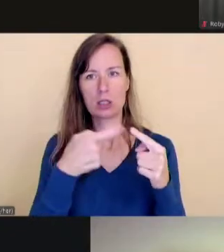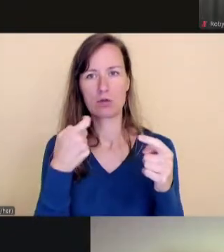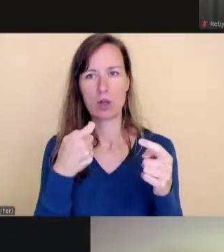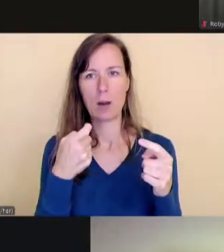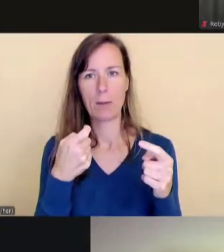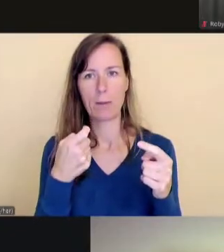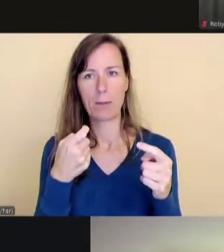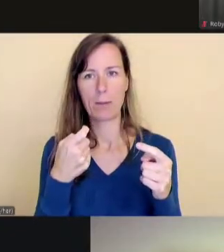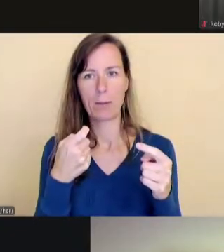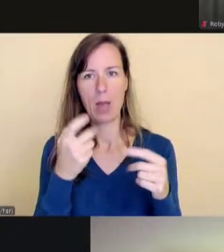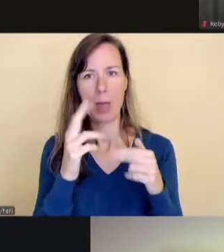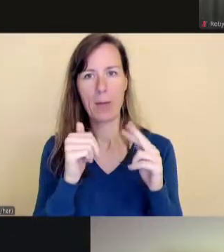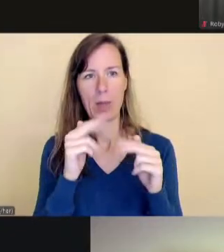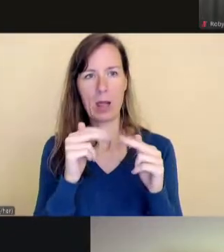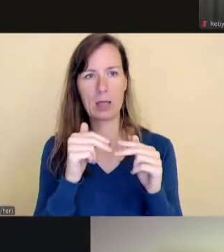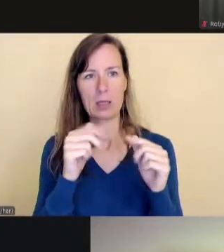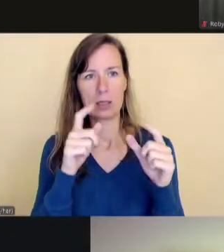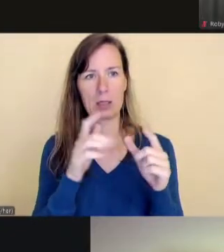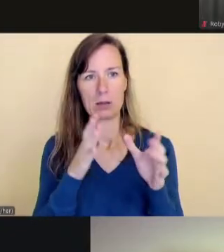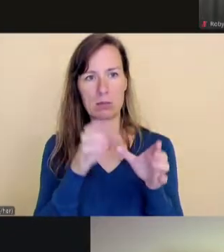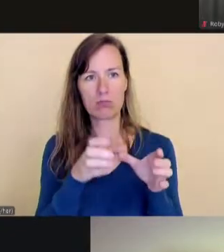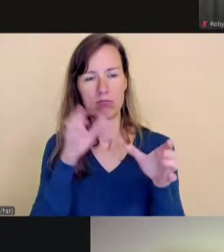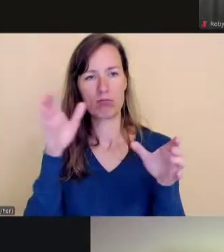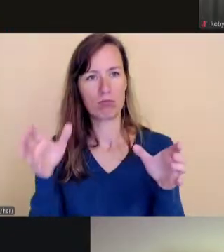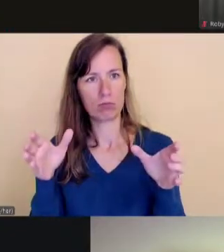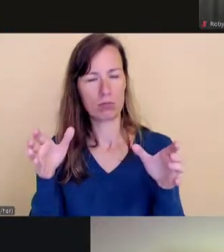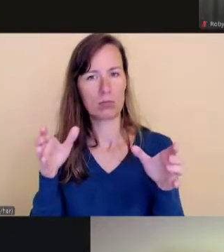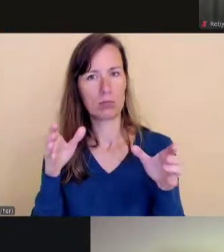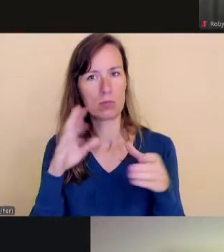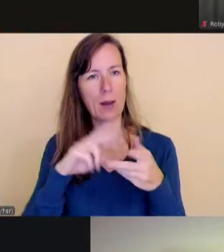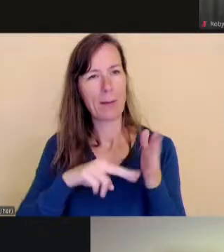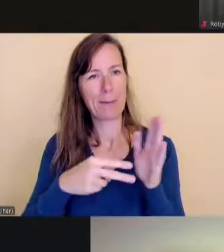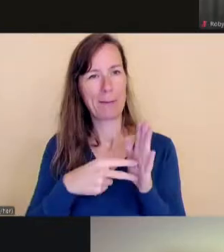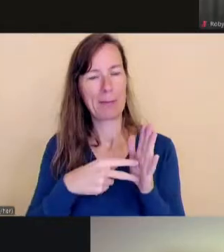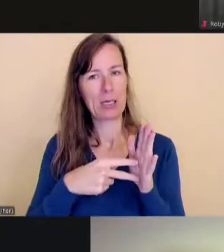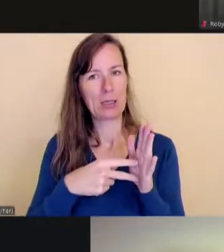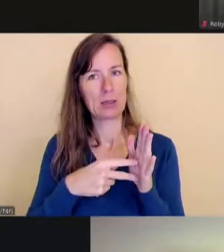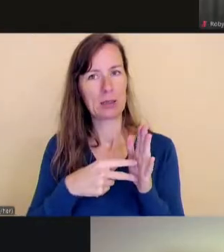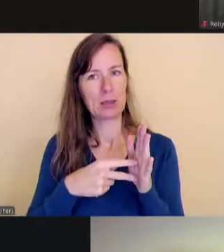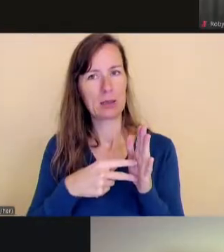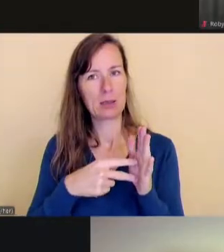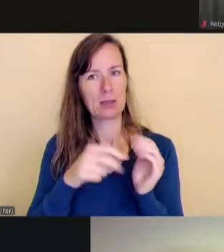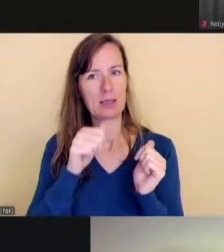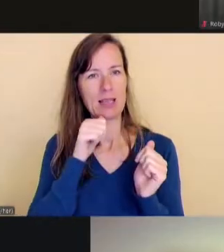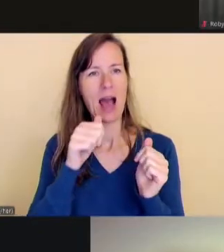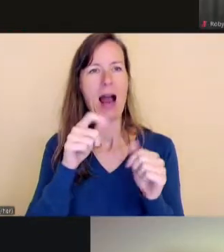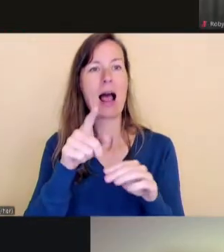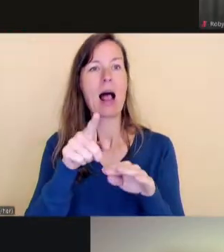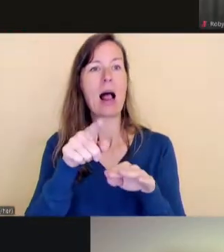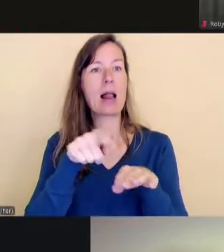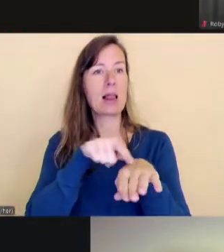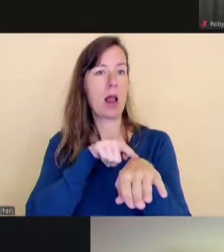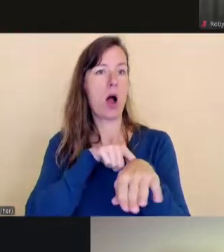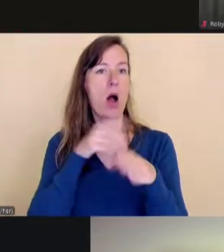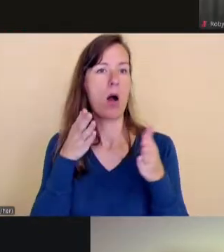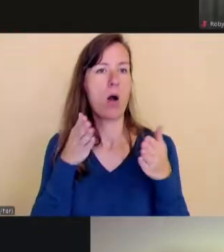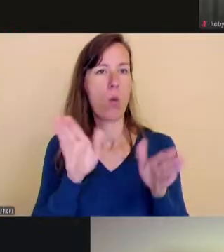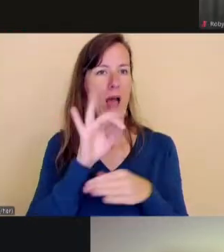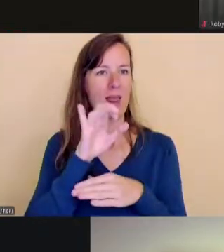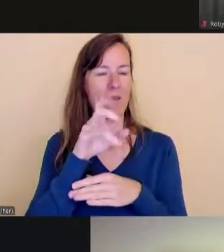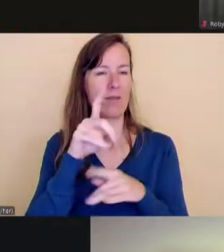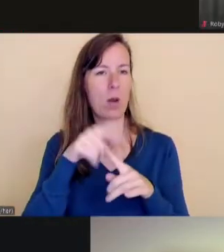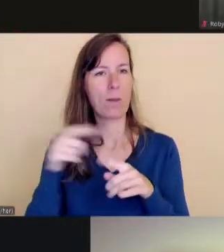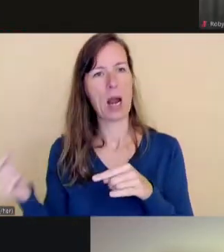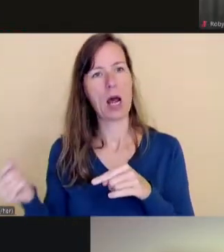the building, meaning not the length, not the stretching the length of the field, but going across the field, basically